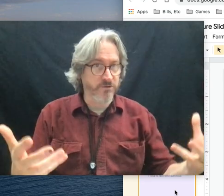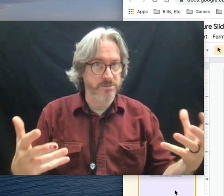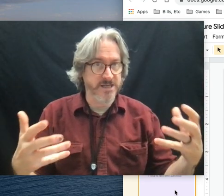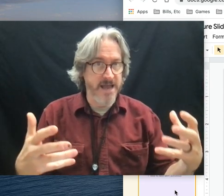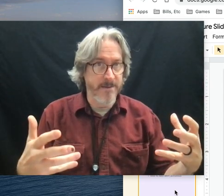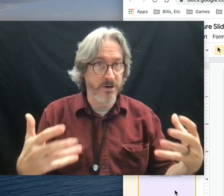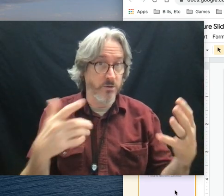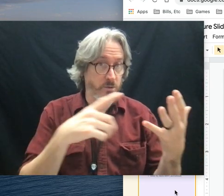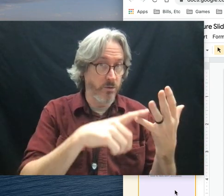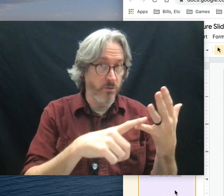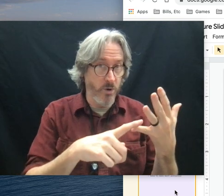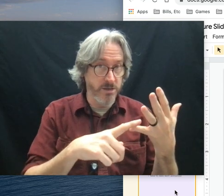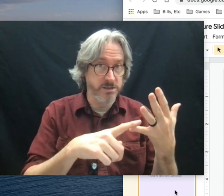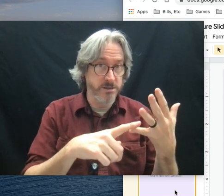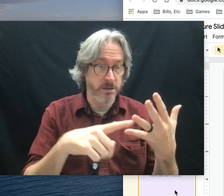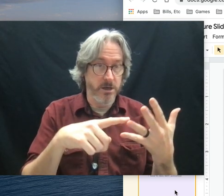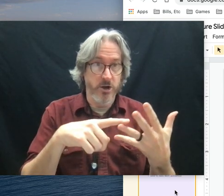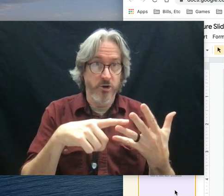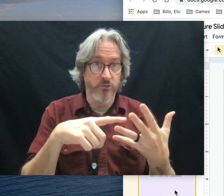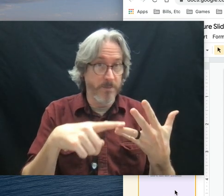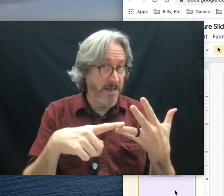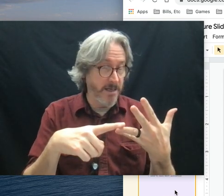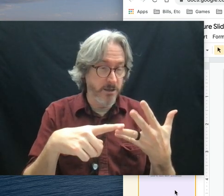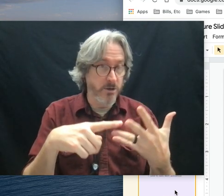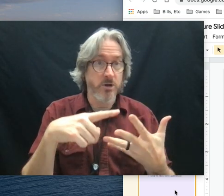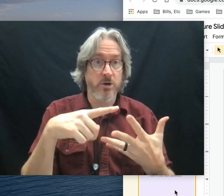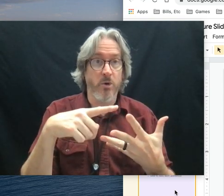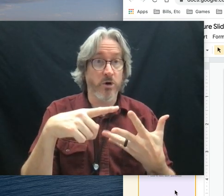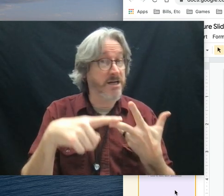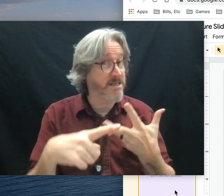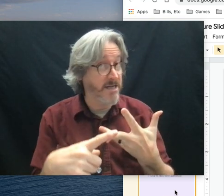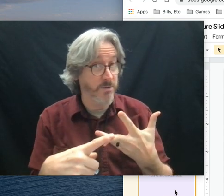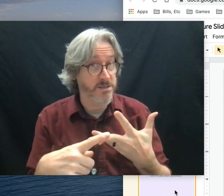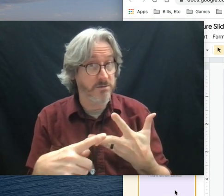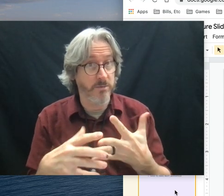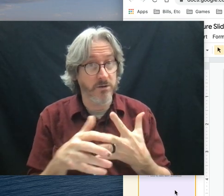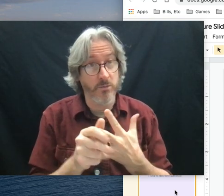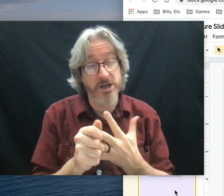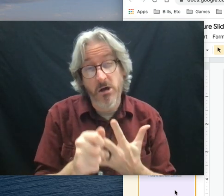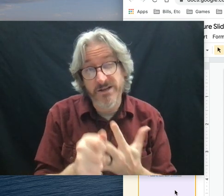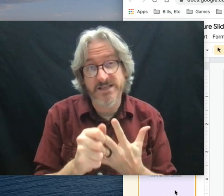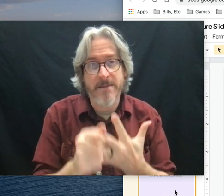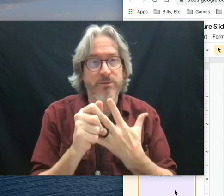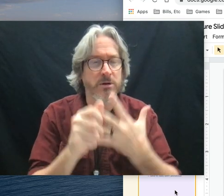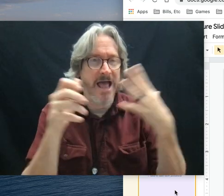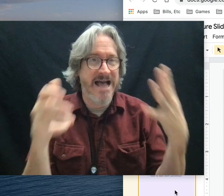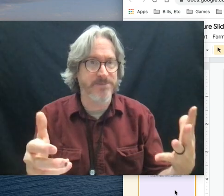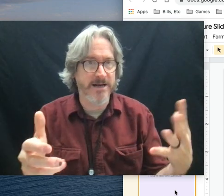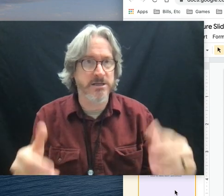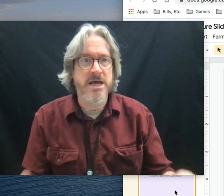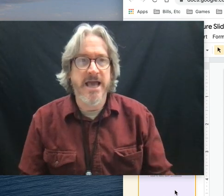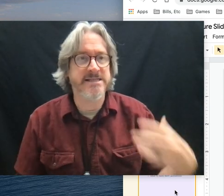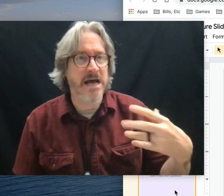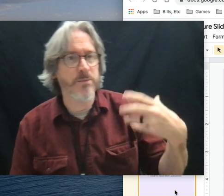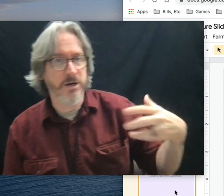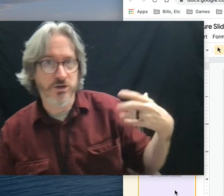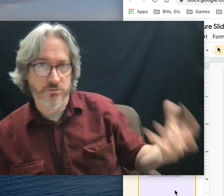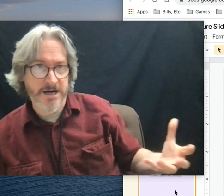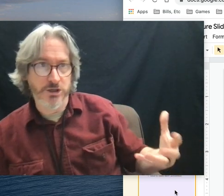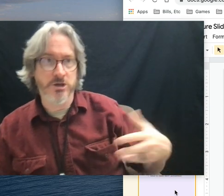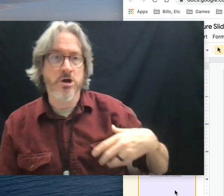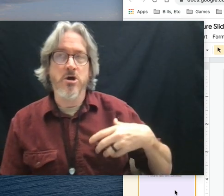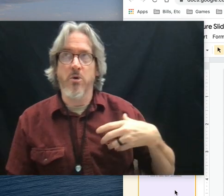most verbs can happen once, repeated, or continuous. We call this temporal aspect, and it's how we